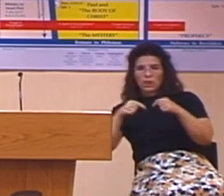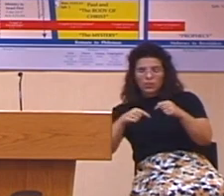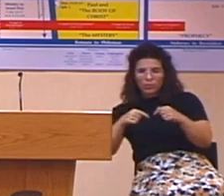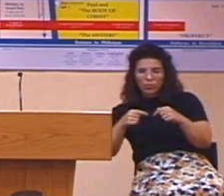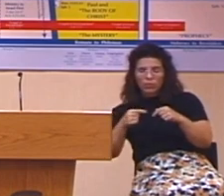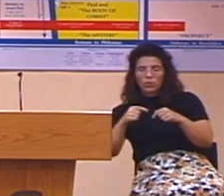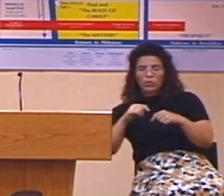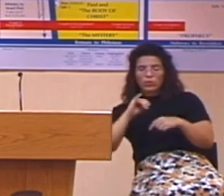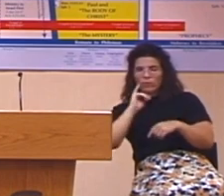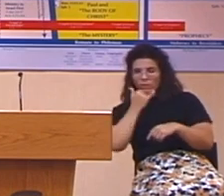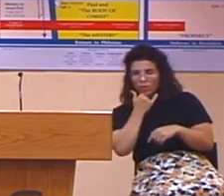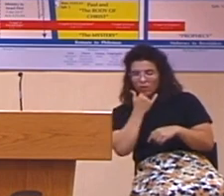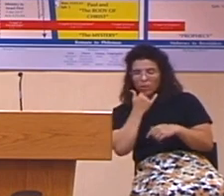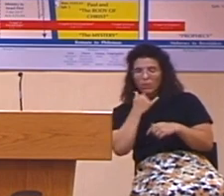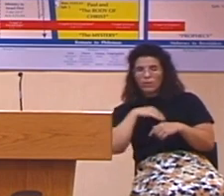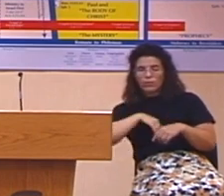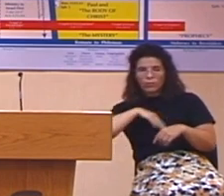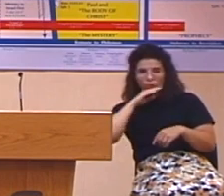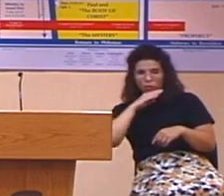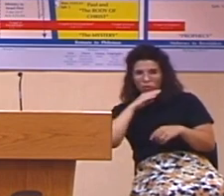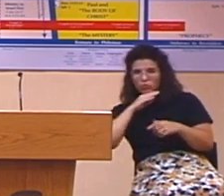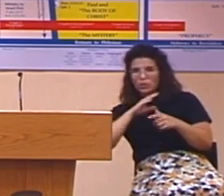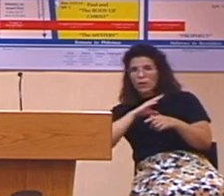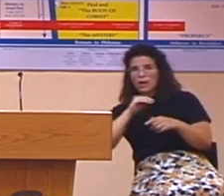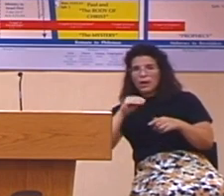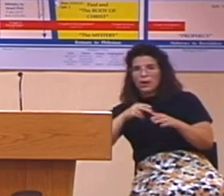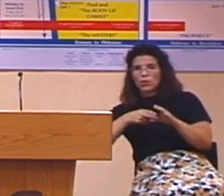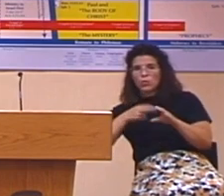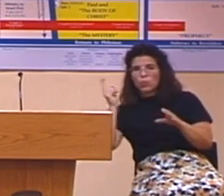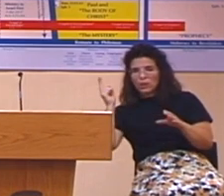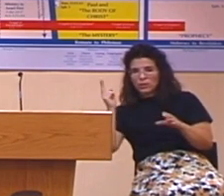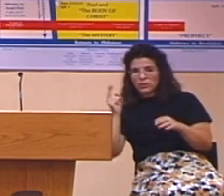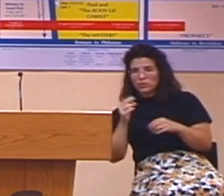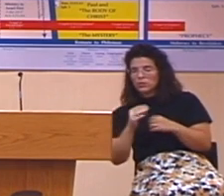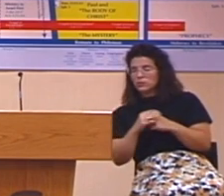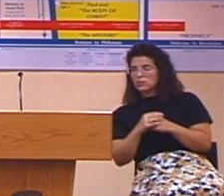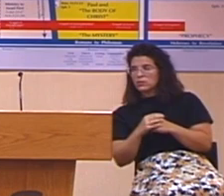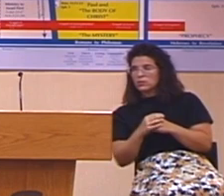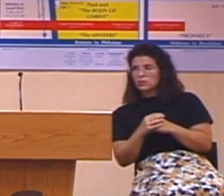fall, get frustrated, and quit.